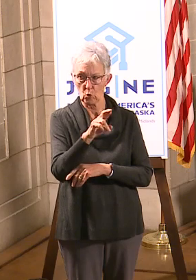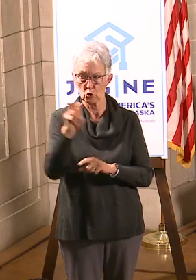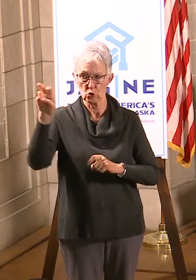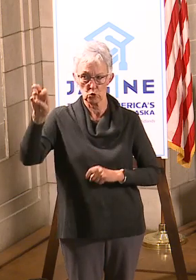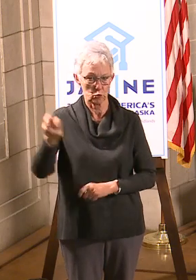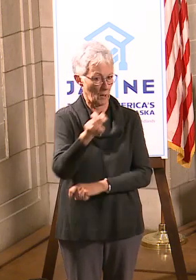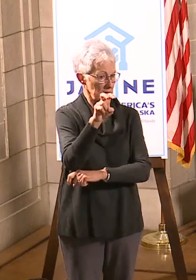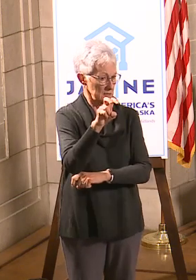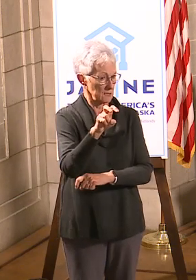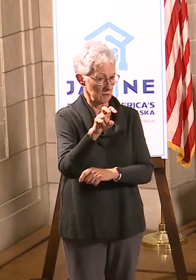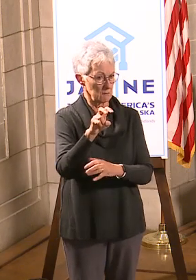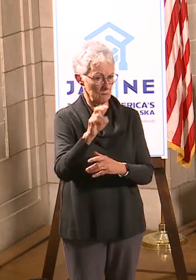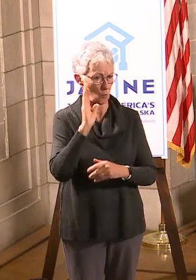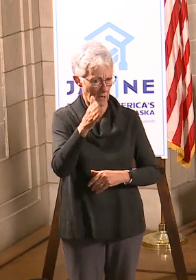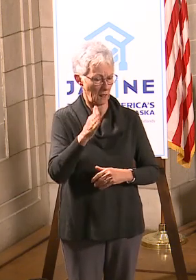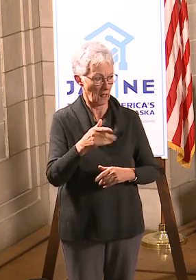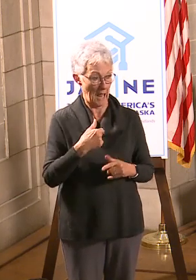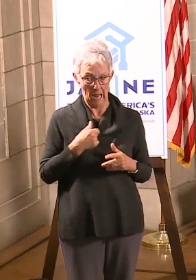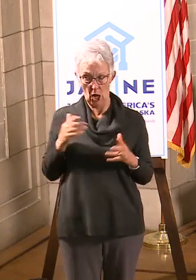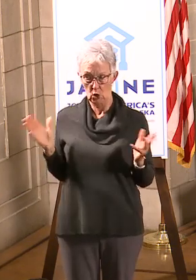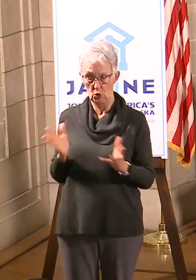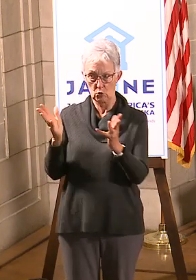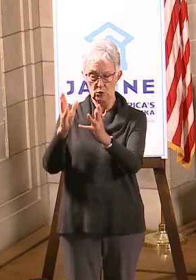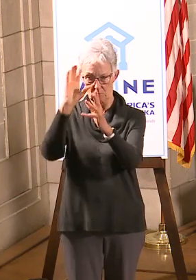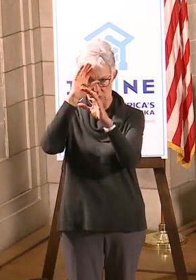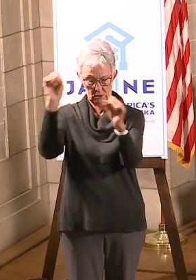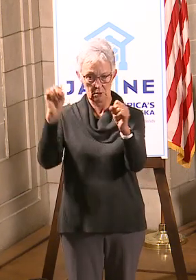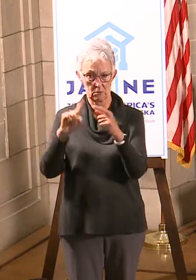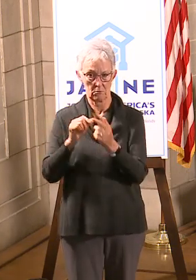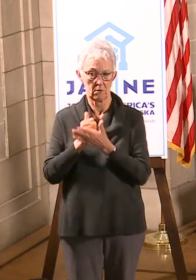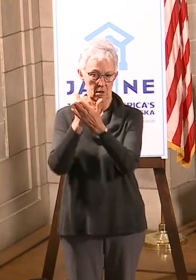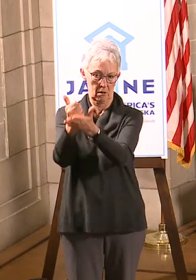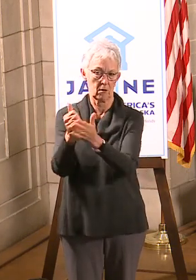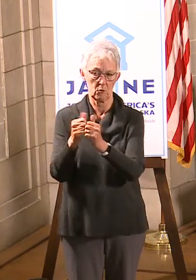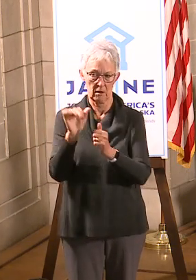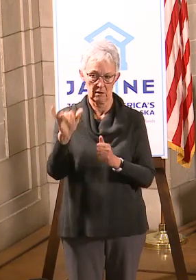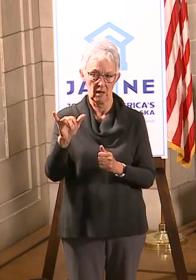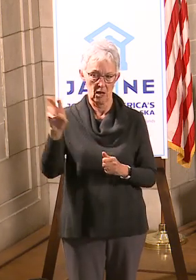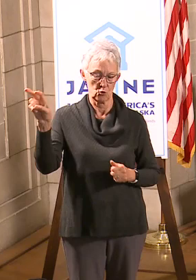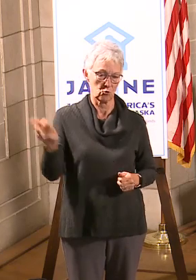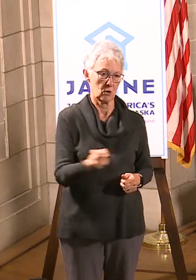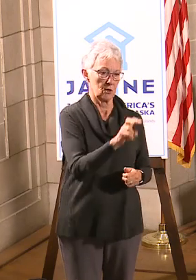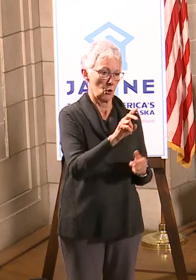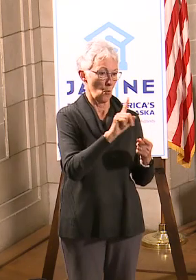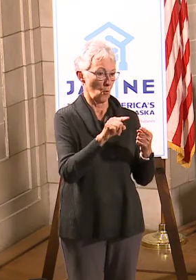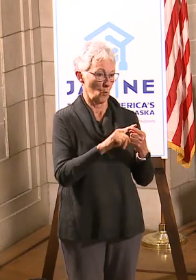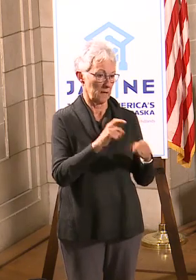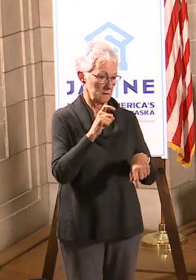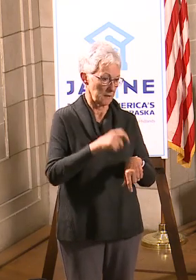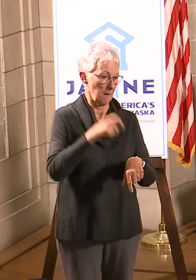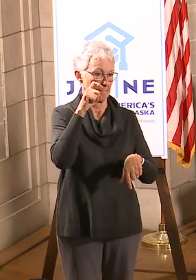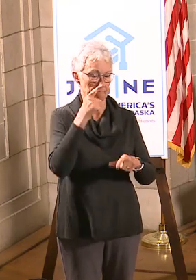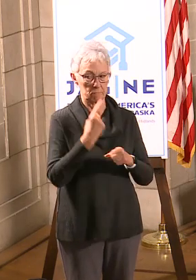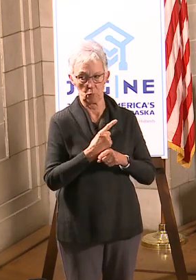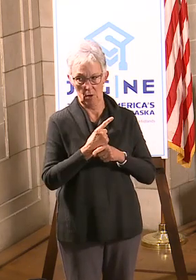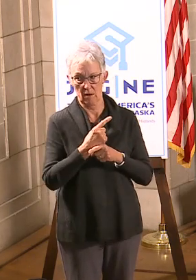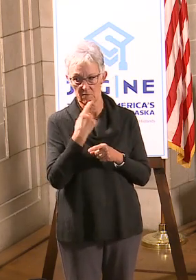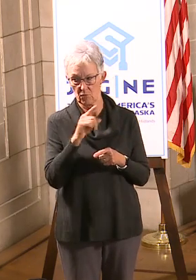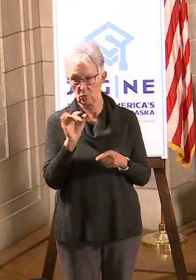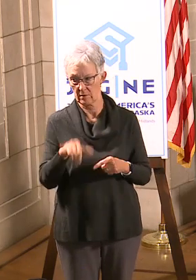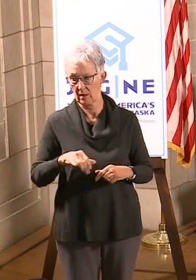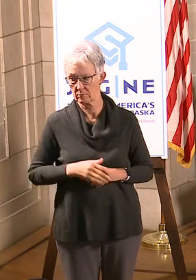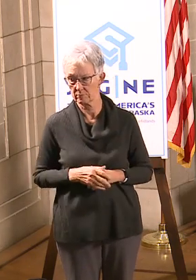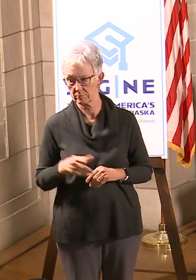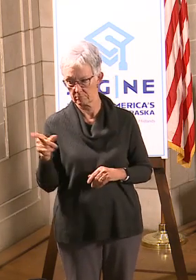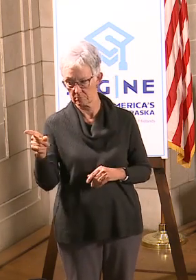certainly encourage the president to help with that transition once it becomes appropriate time to do so. When do